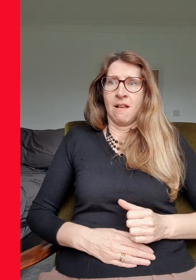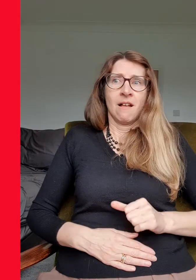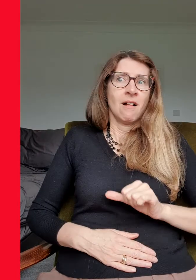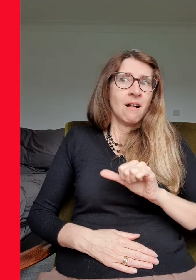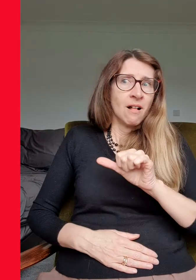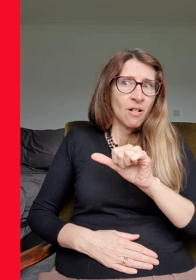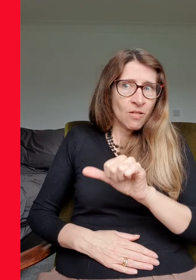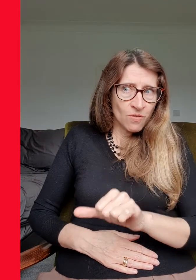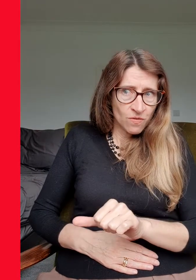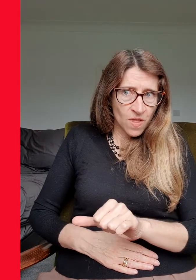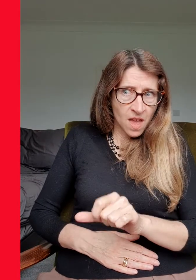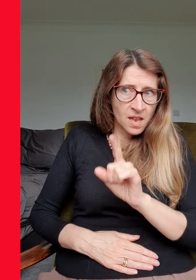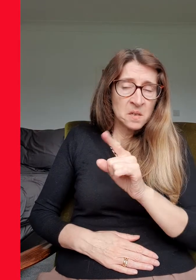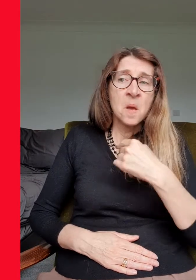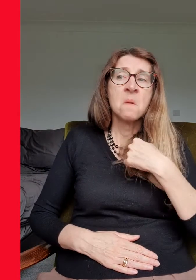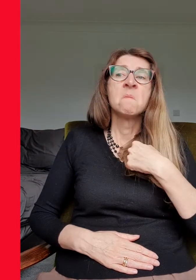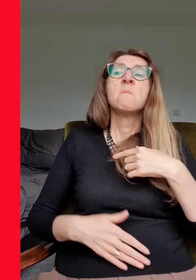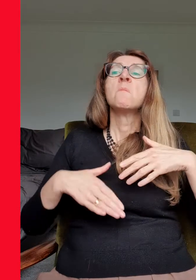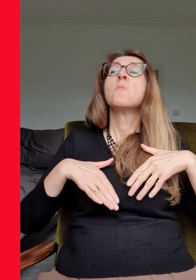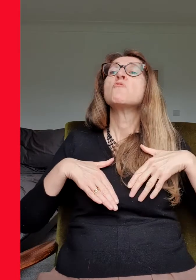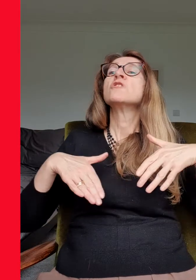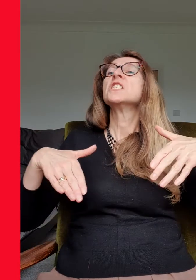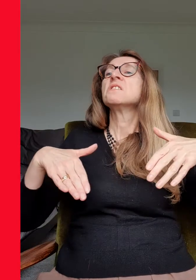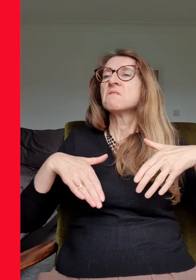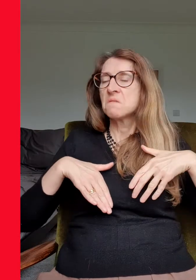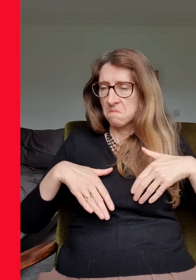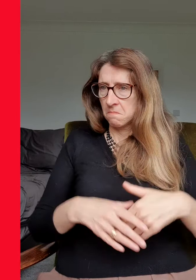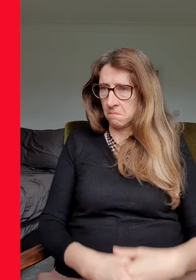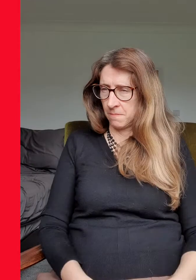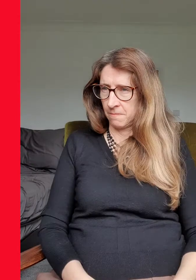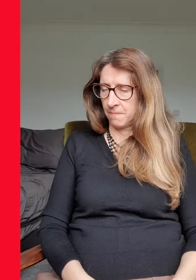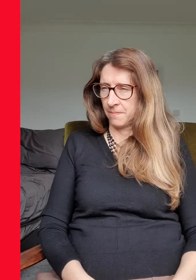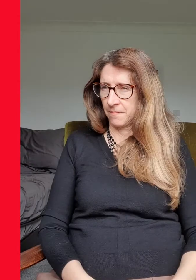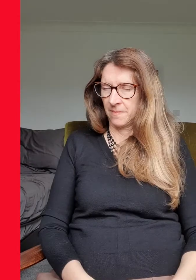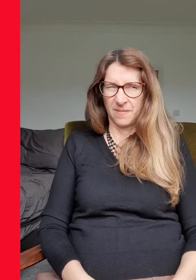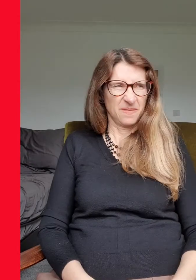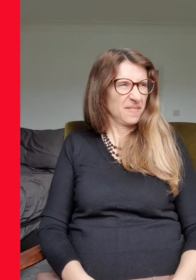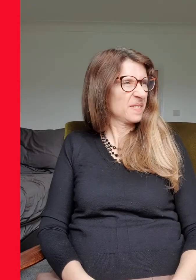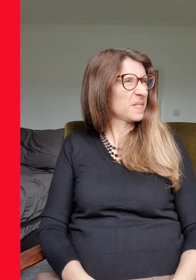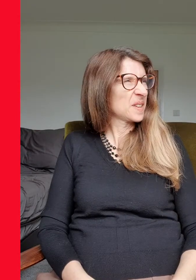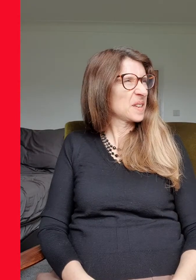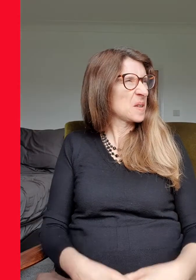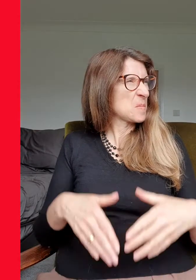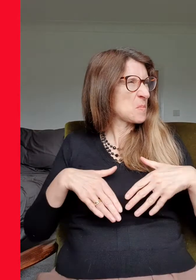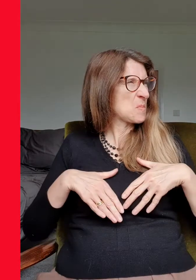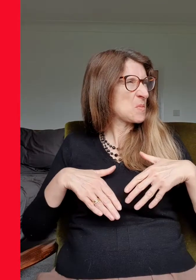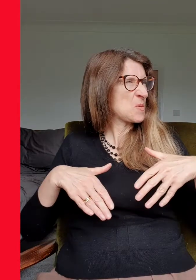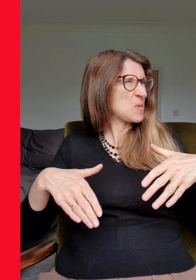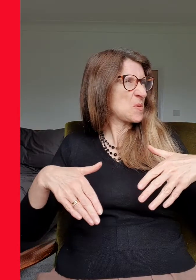flying around in my tummy, I just breathe," said Grandpa. "What do you